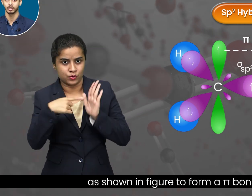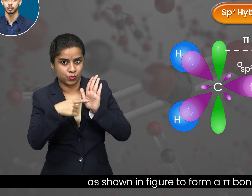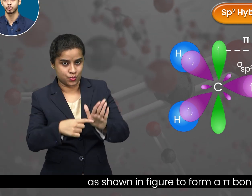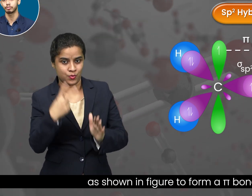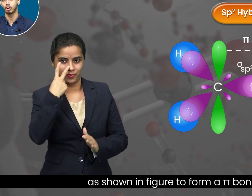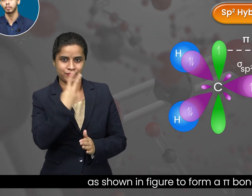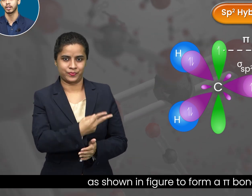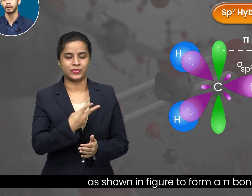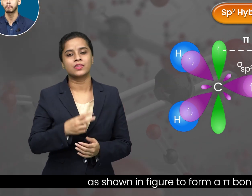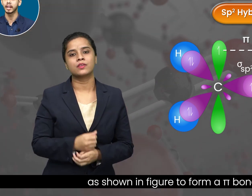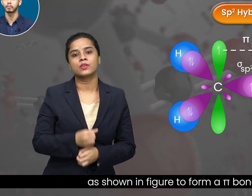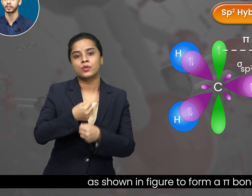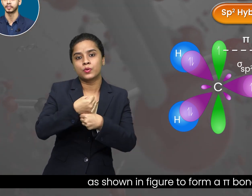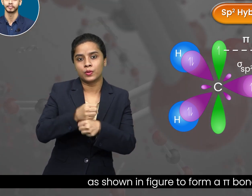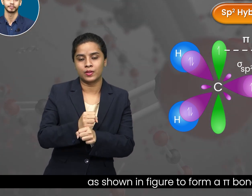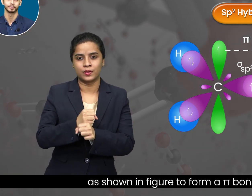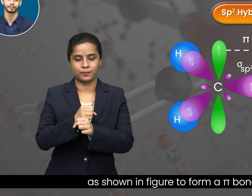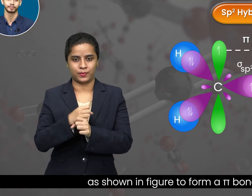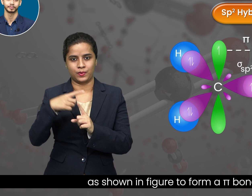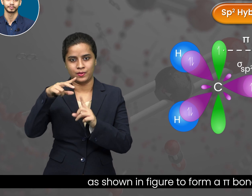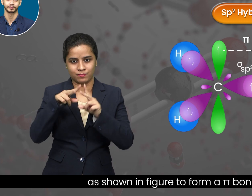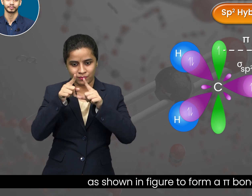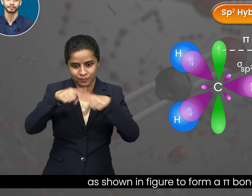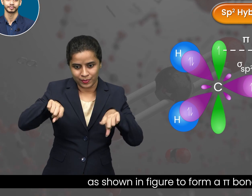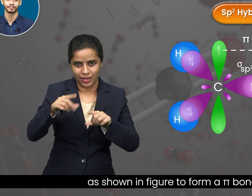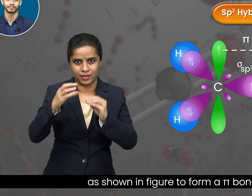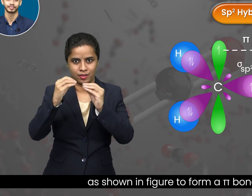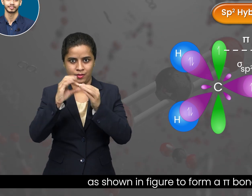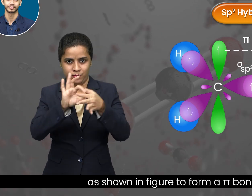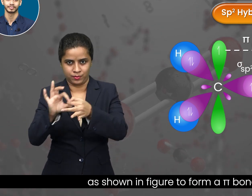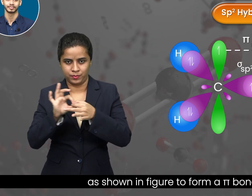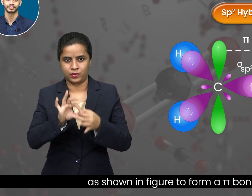figure to form a pi bond.